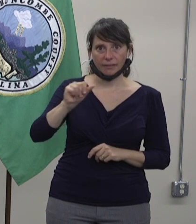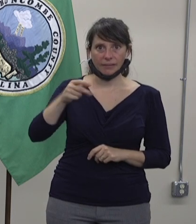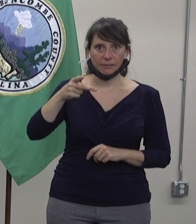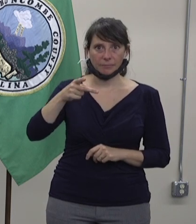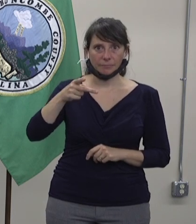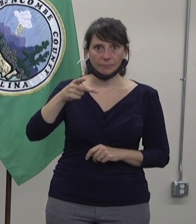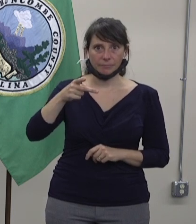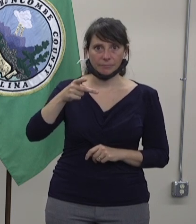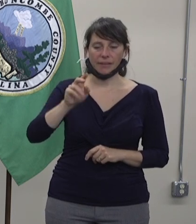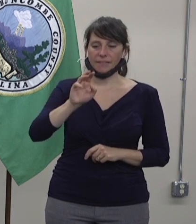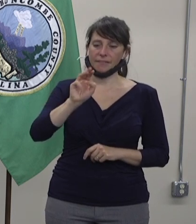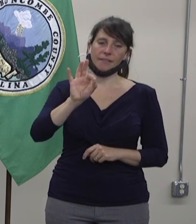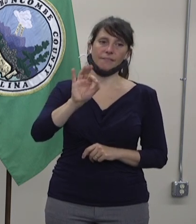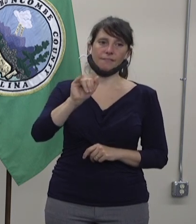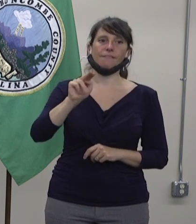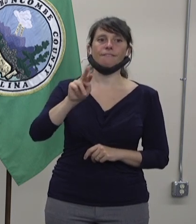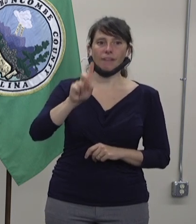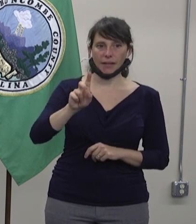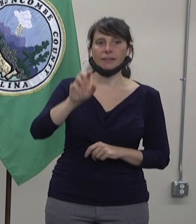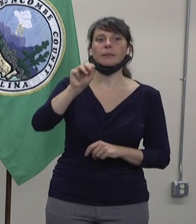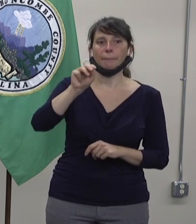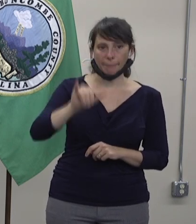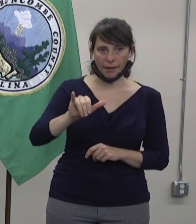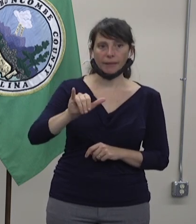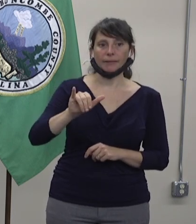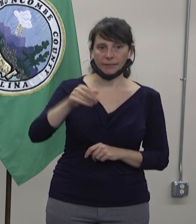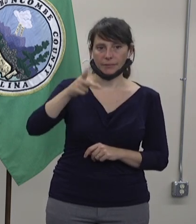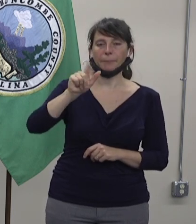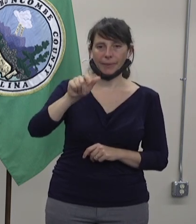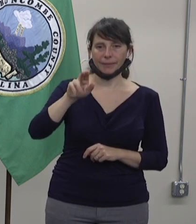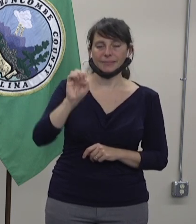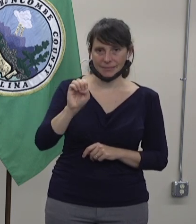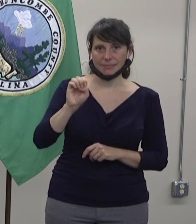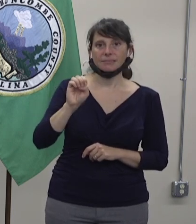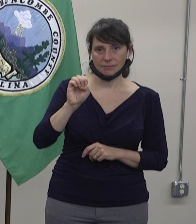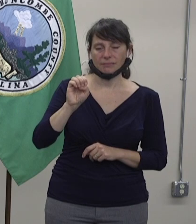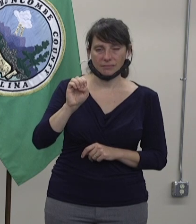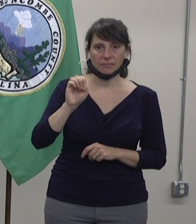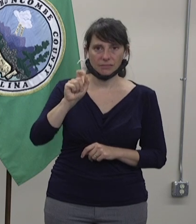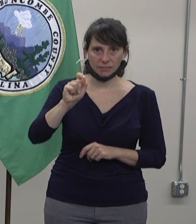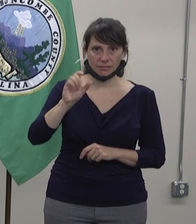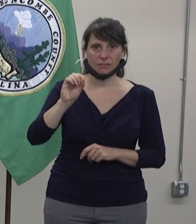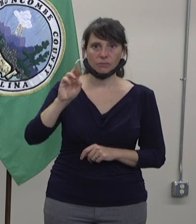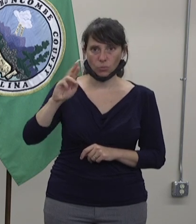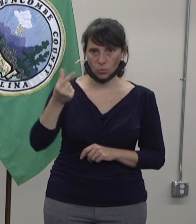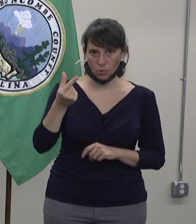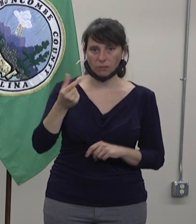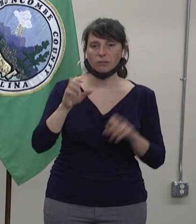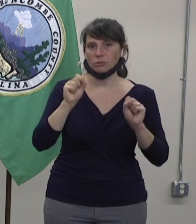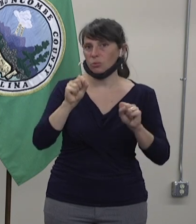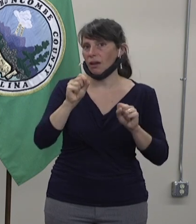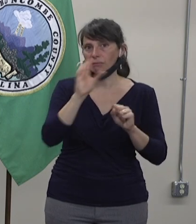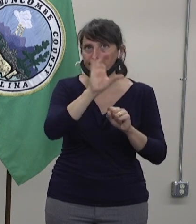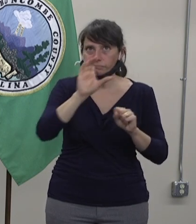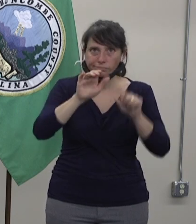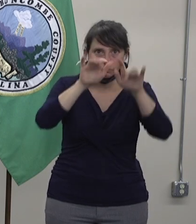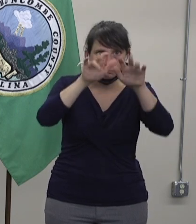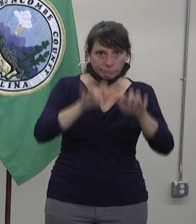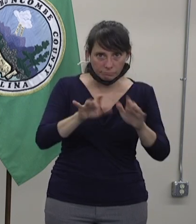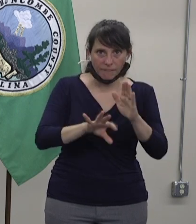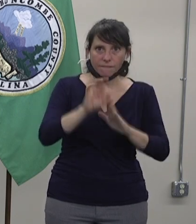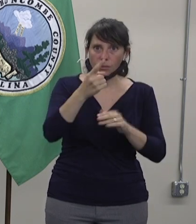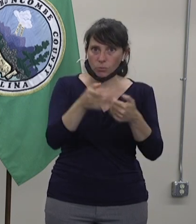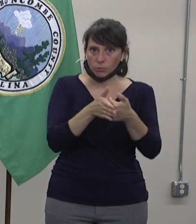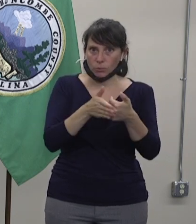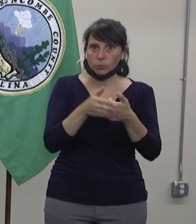There are many places in our county offering testing for COVID-19. Primary care providers, community